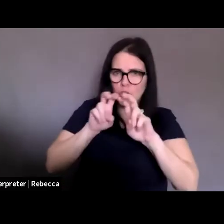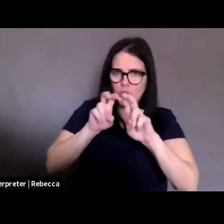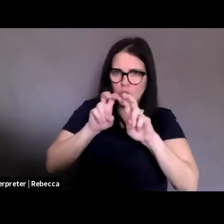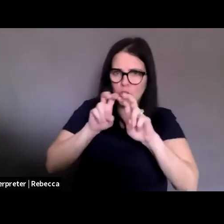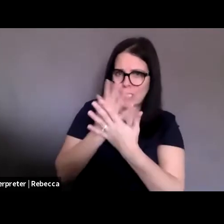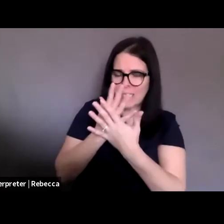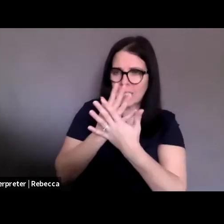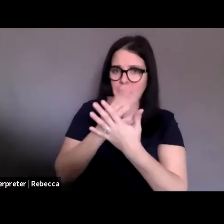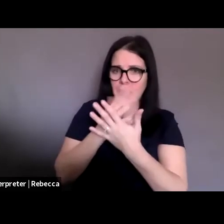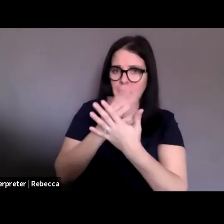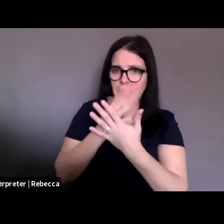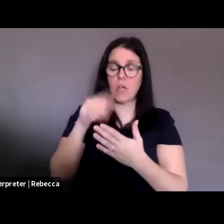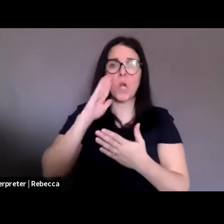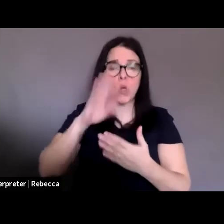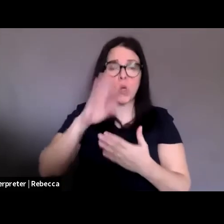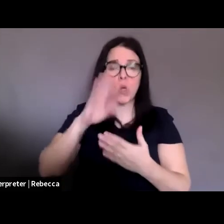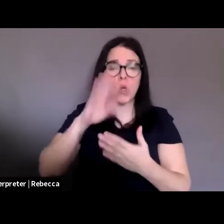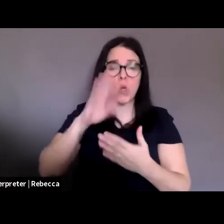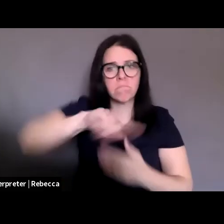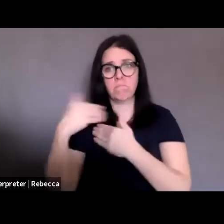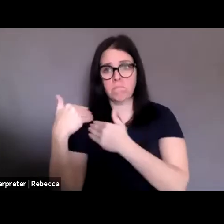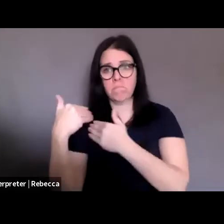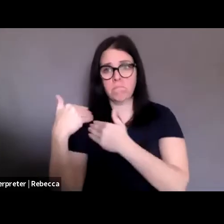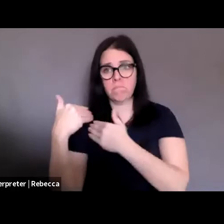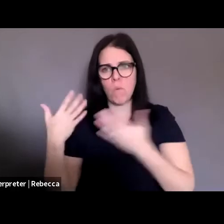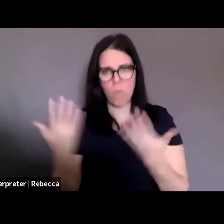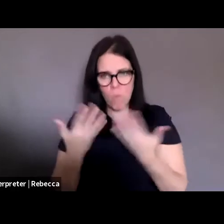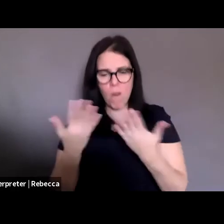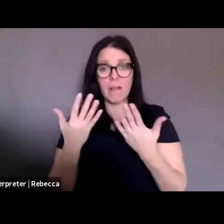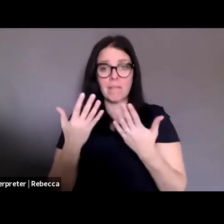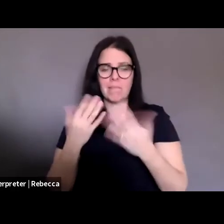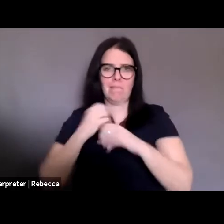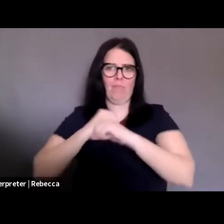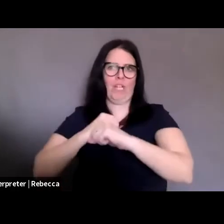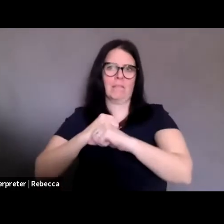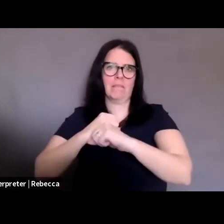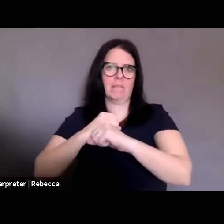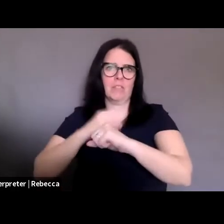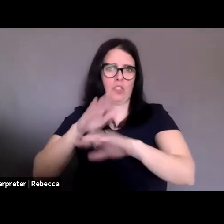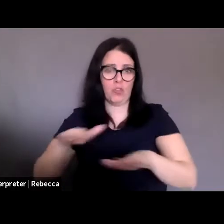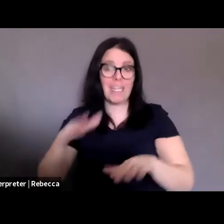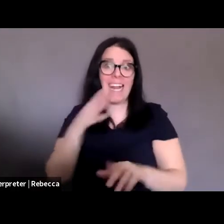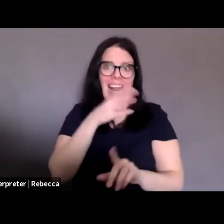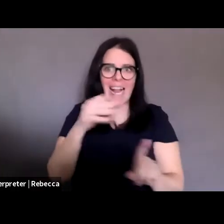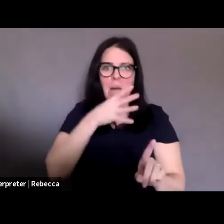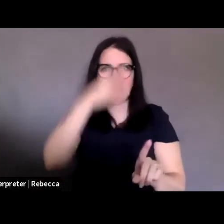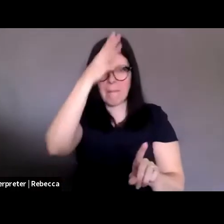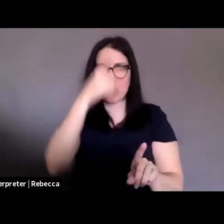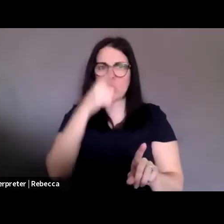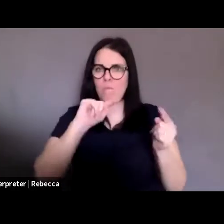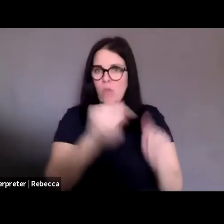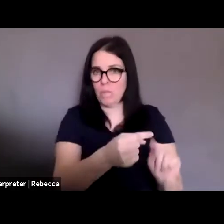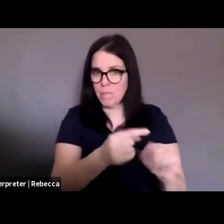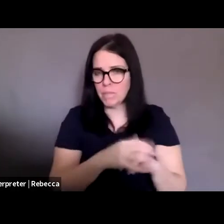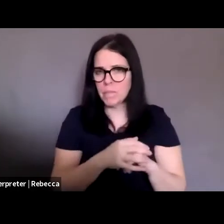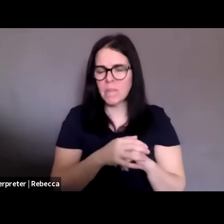to protect children and victim parents. And we know we have a challenge to prevent tragic